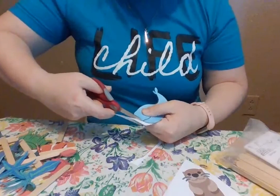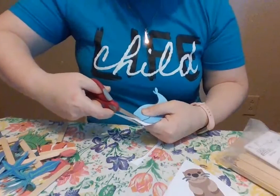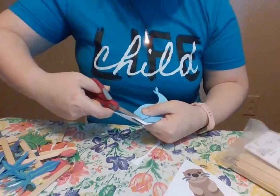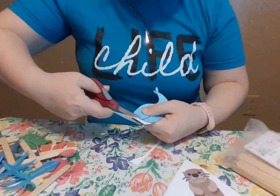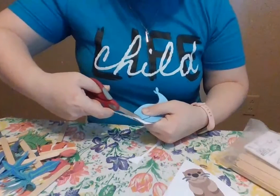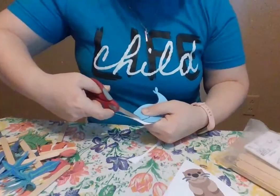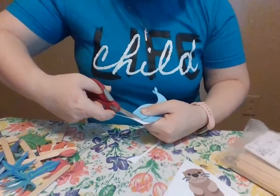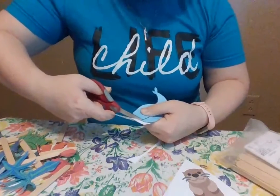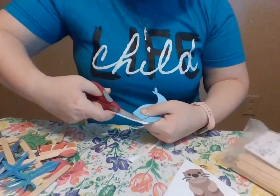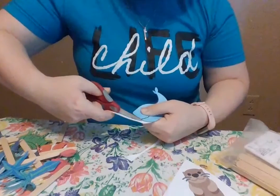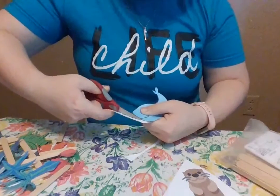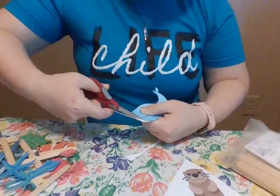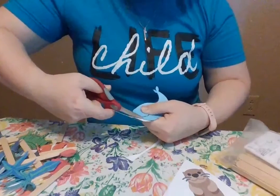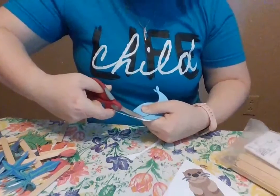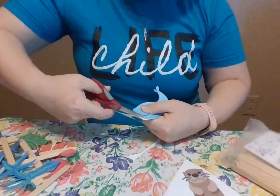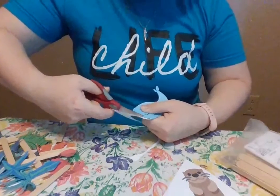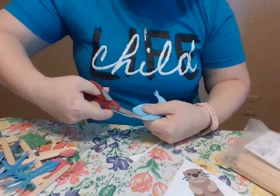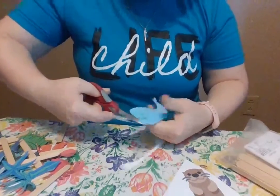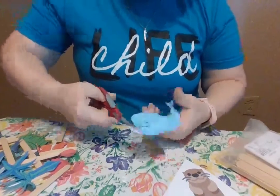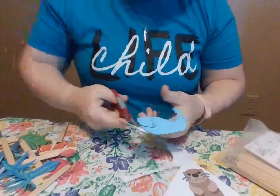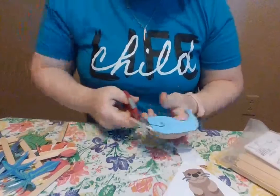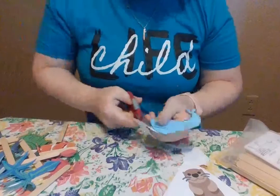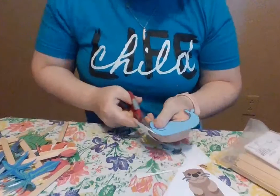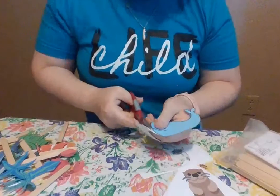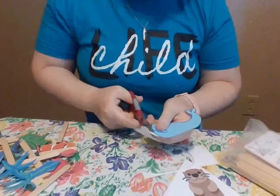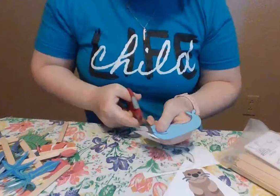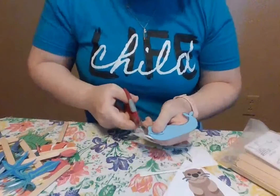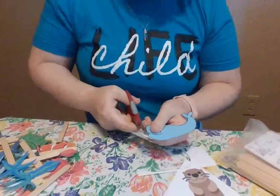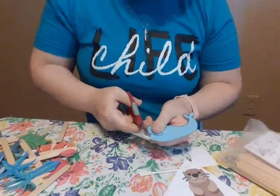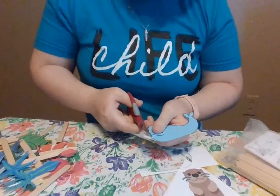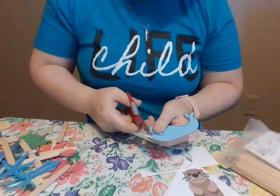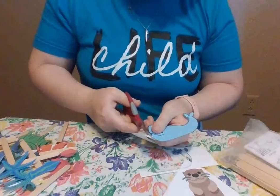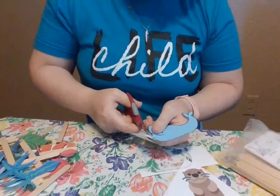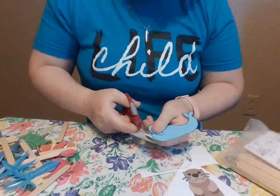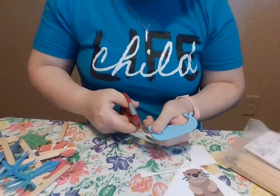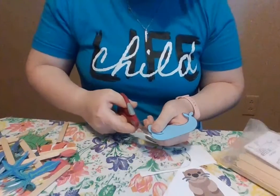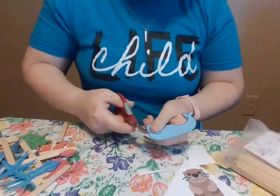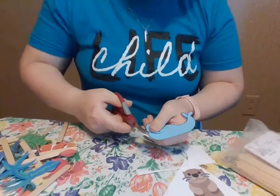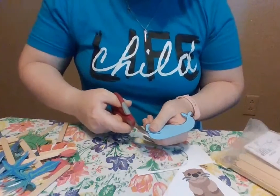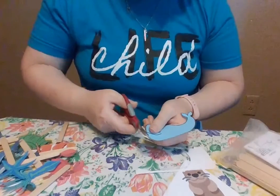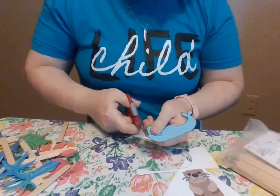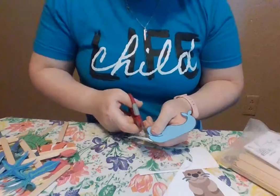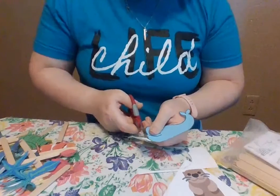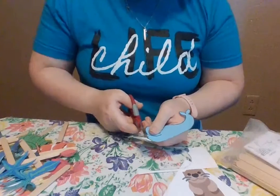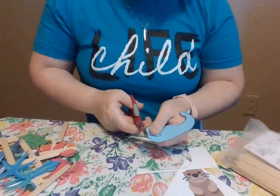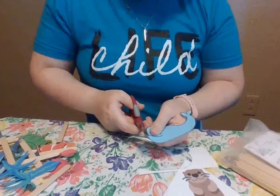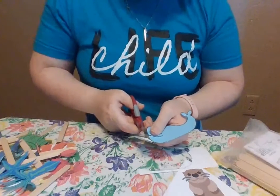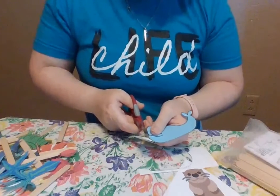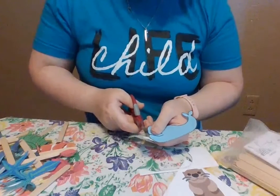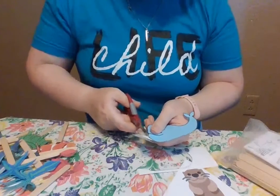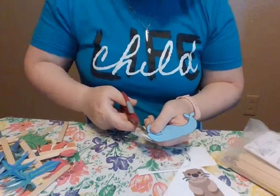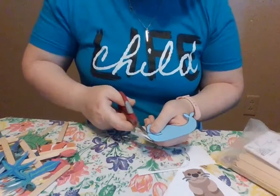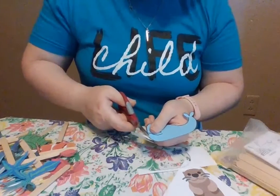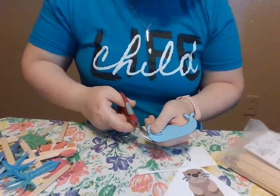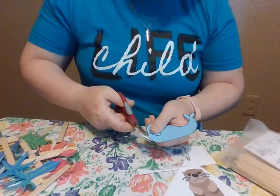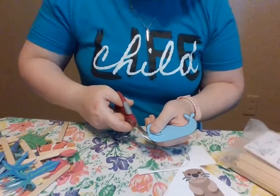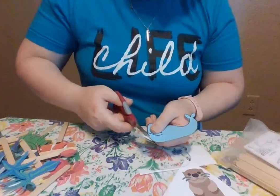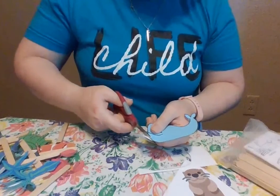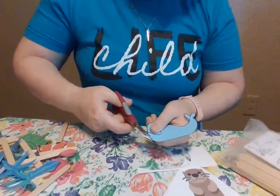option. And if you want to make them a little more water permeable, you could,